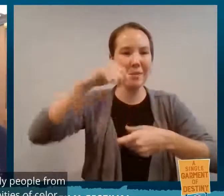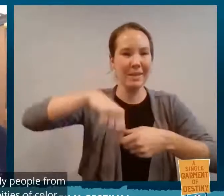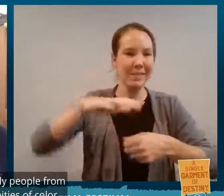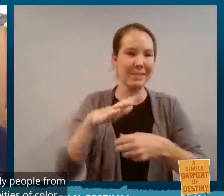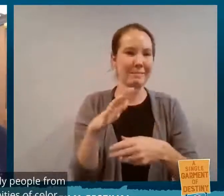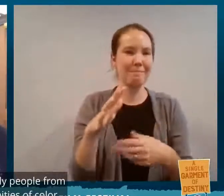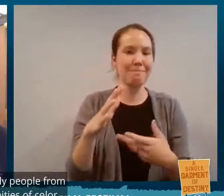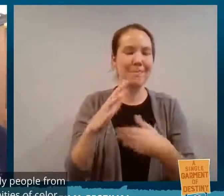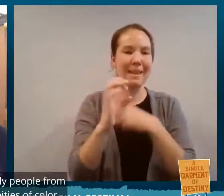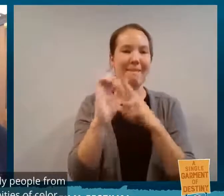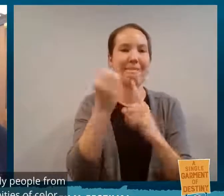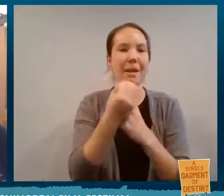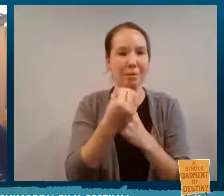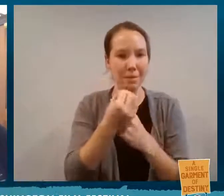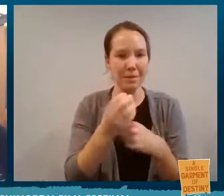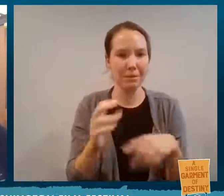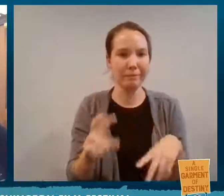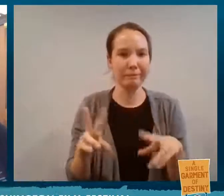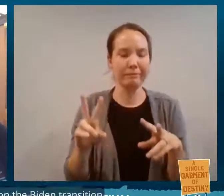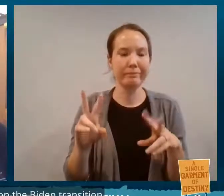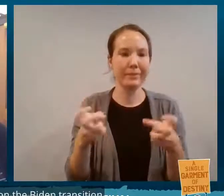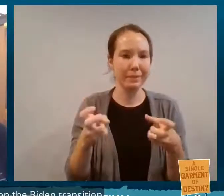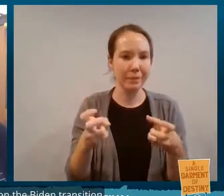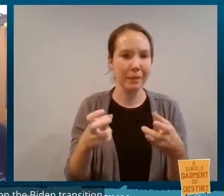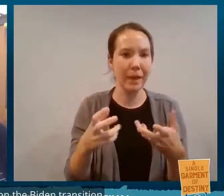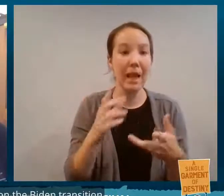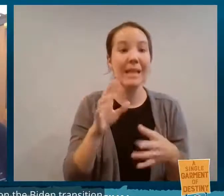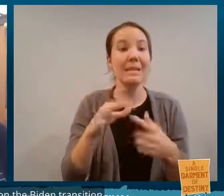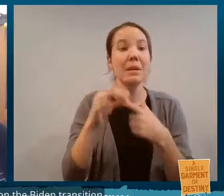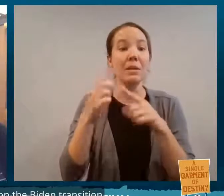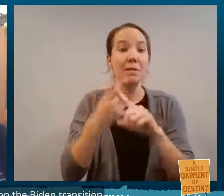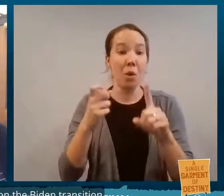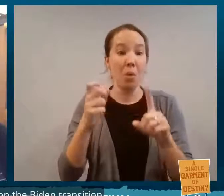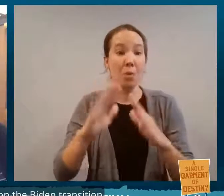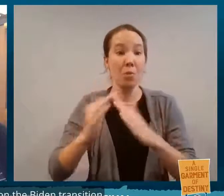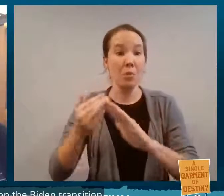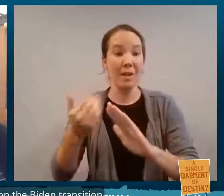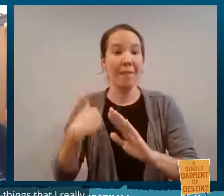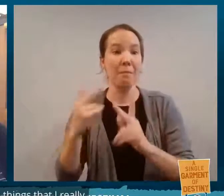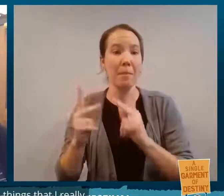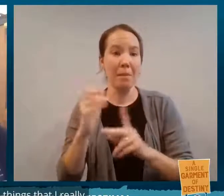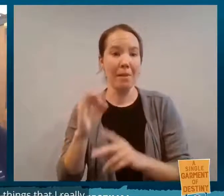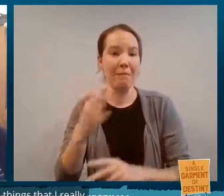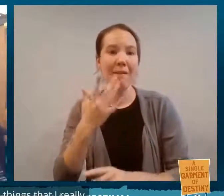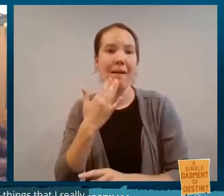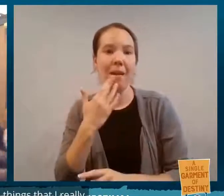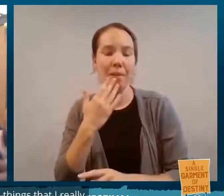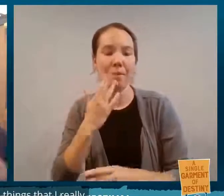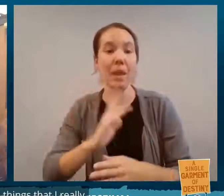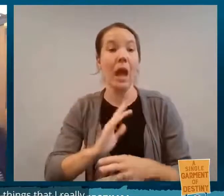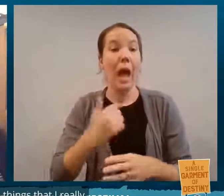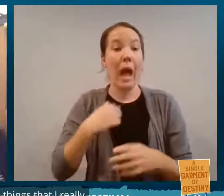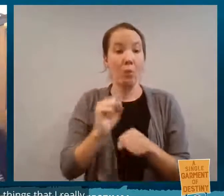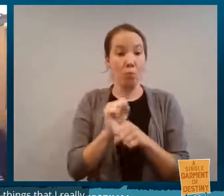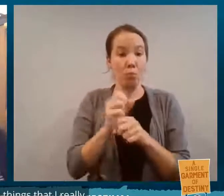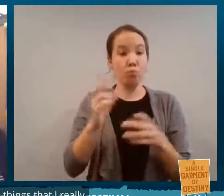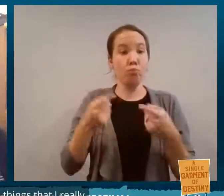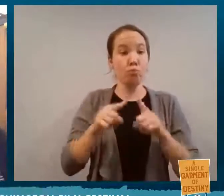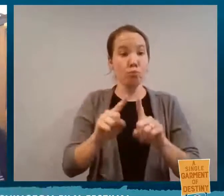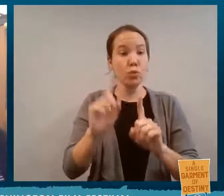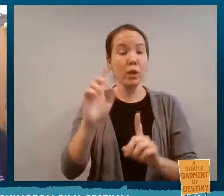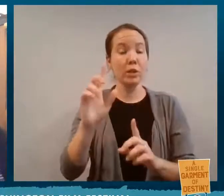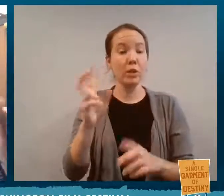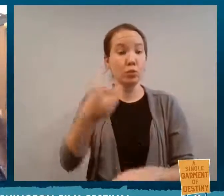particularly people from communities of color. I actually worked on the Biden transition. And, one of the things that I